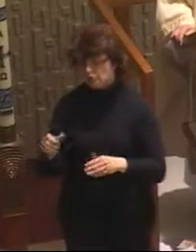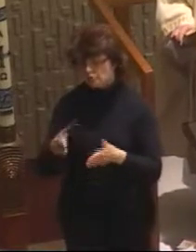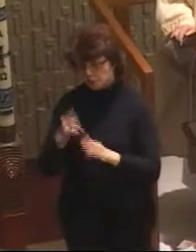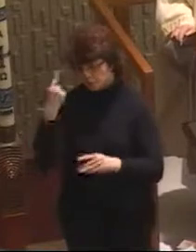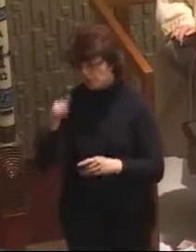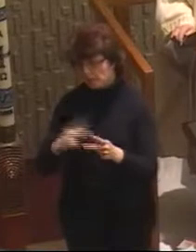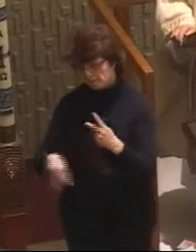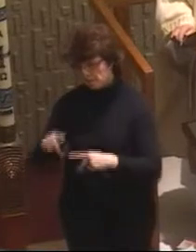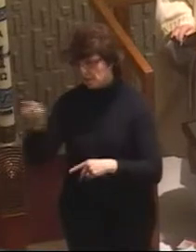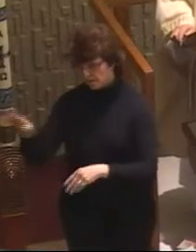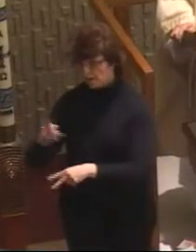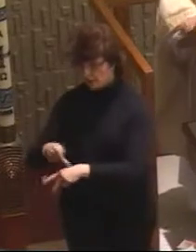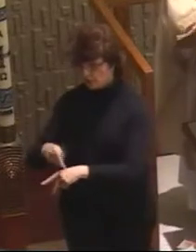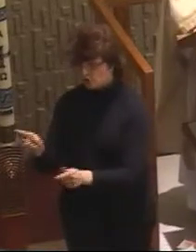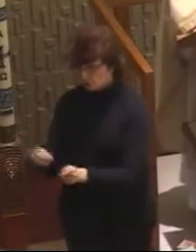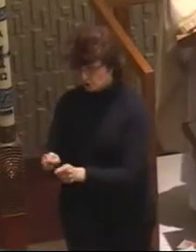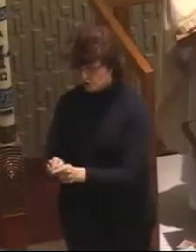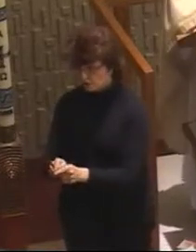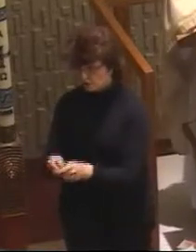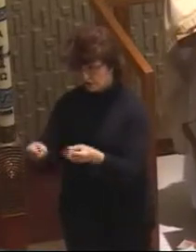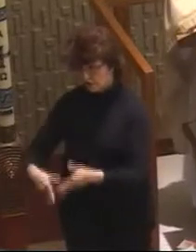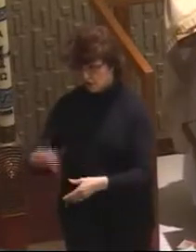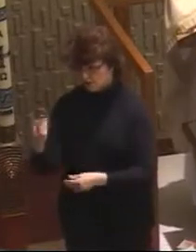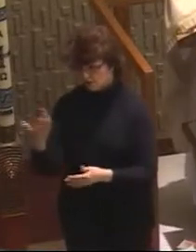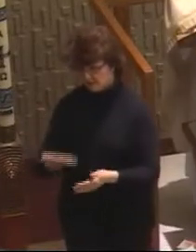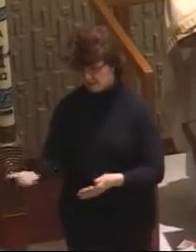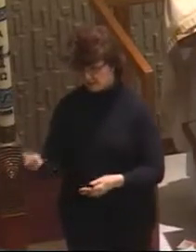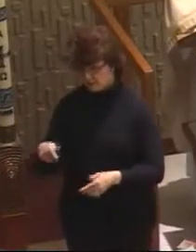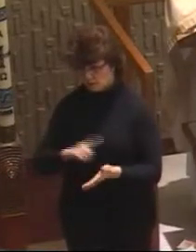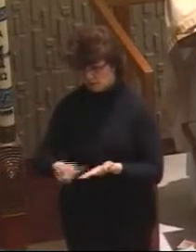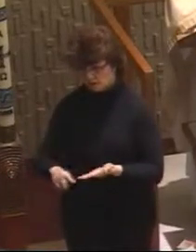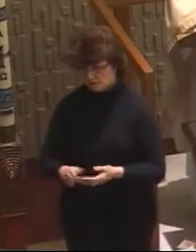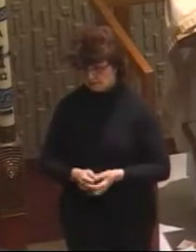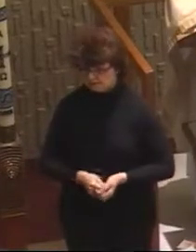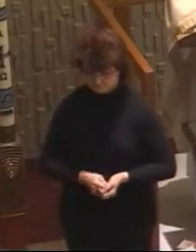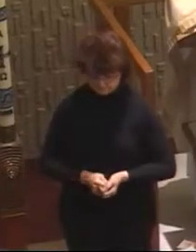Lady of Pompeii, our prayers and support.